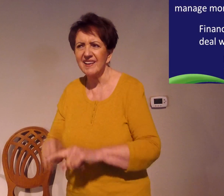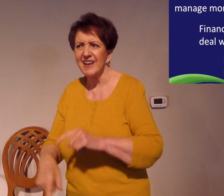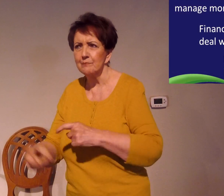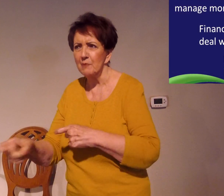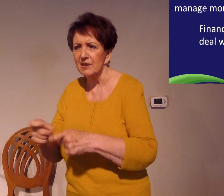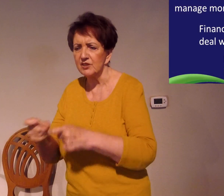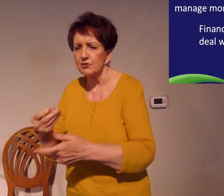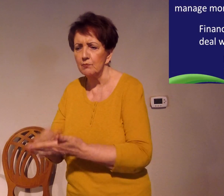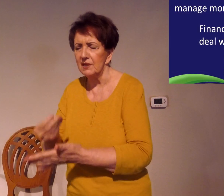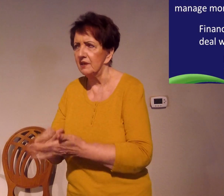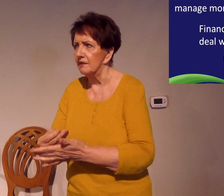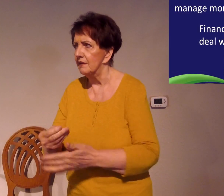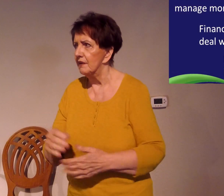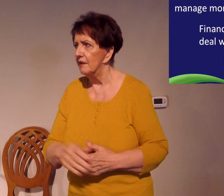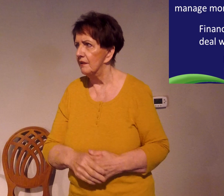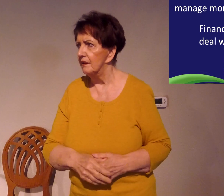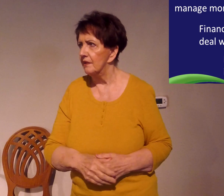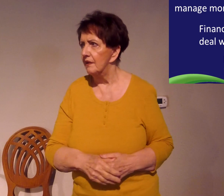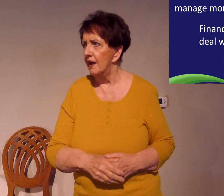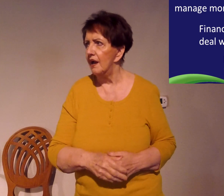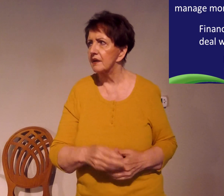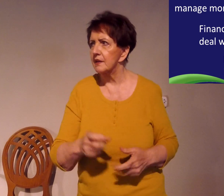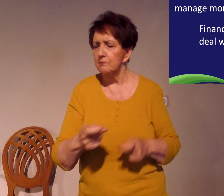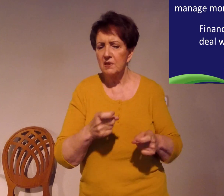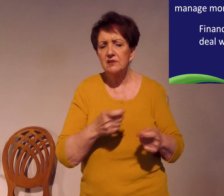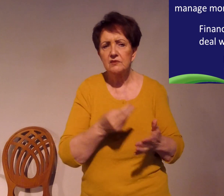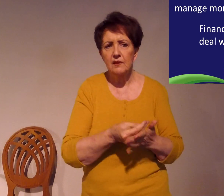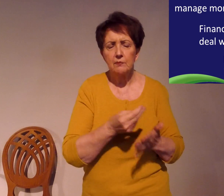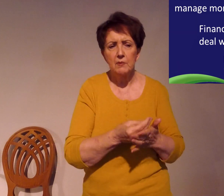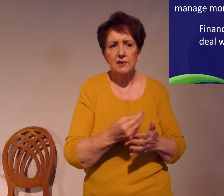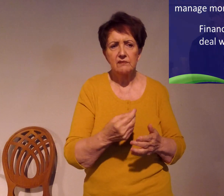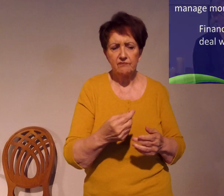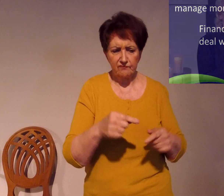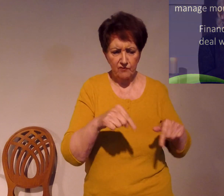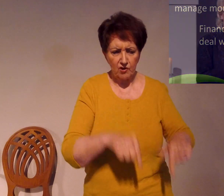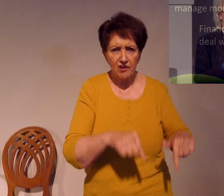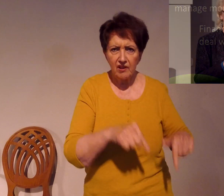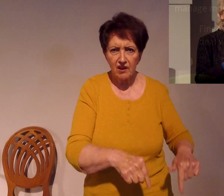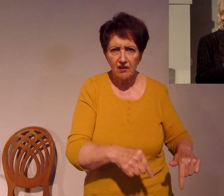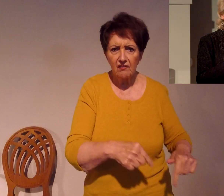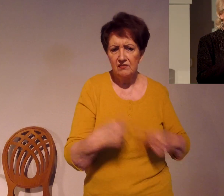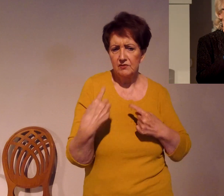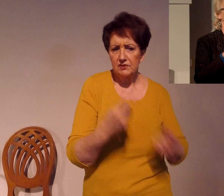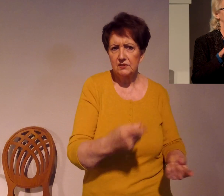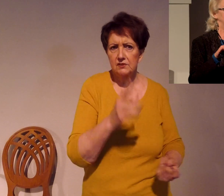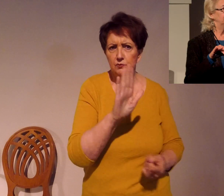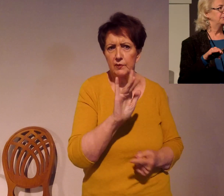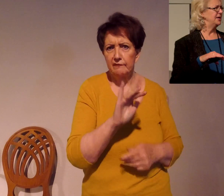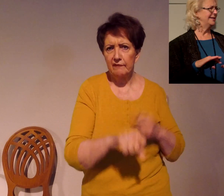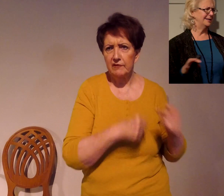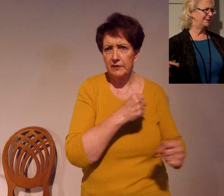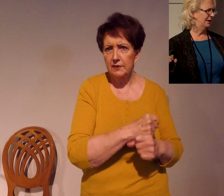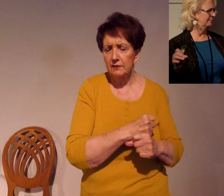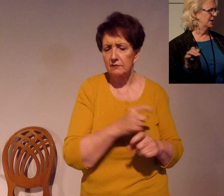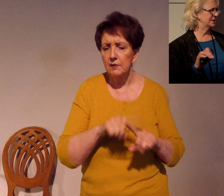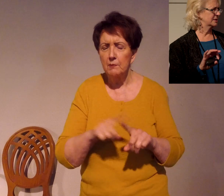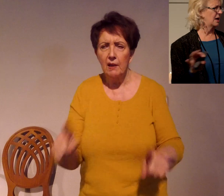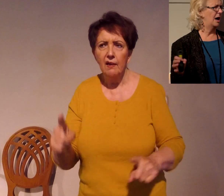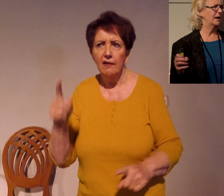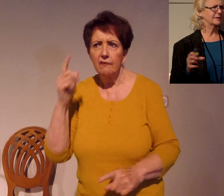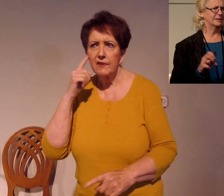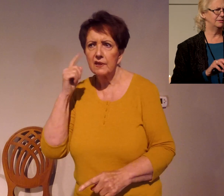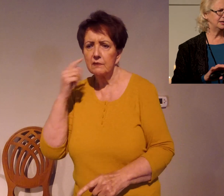to manage the budget for this organization and have been doing it for 25 years. I'm really, really good at it. But thinking